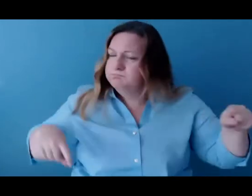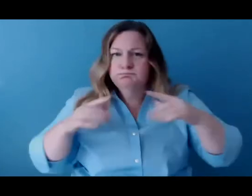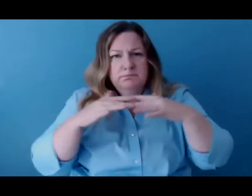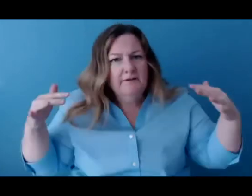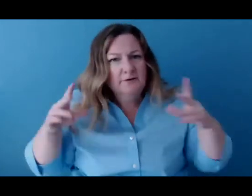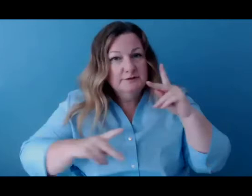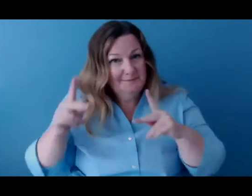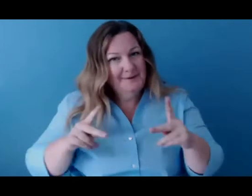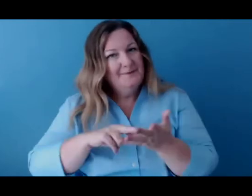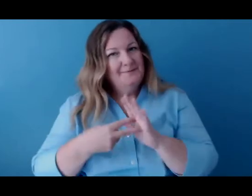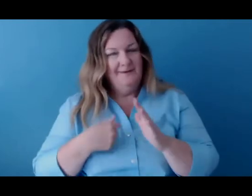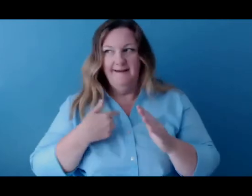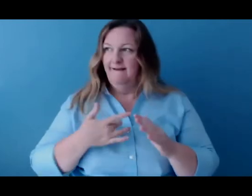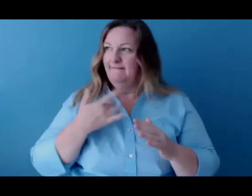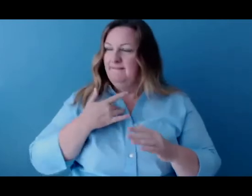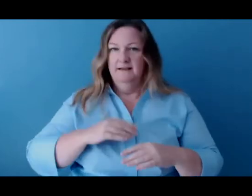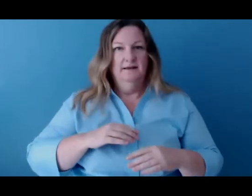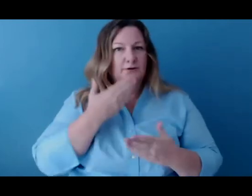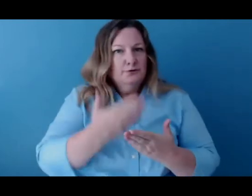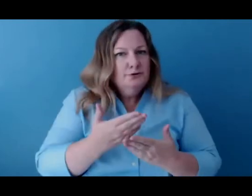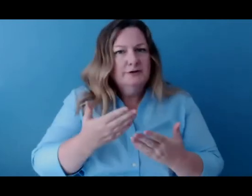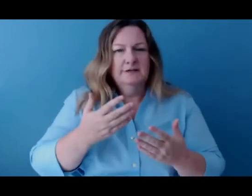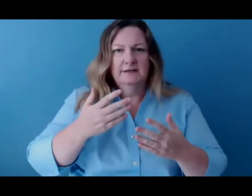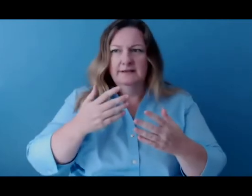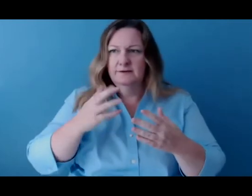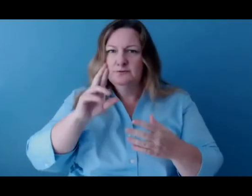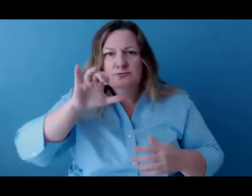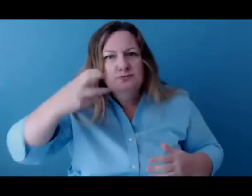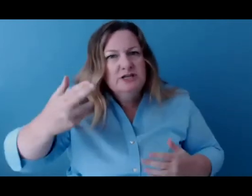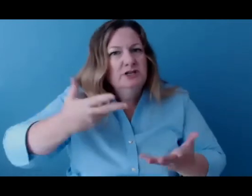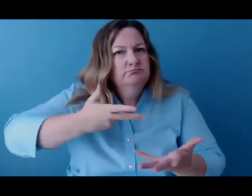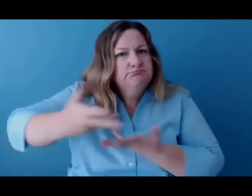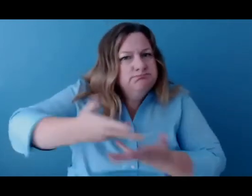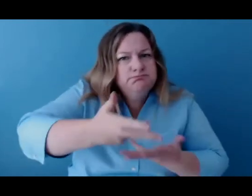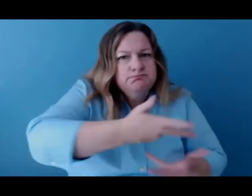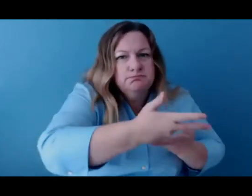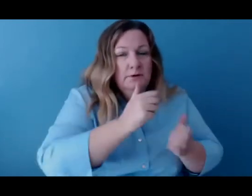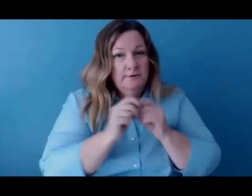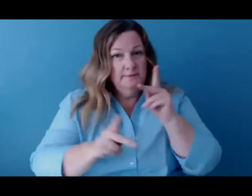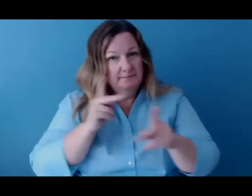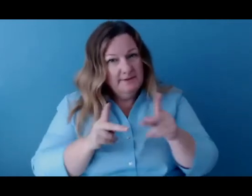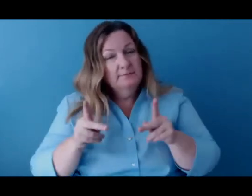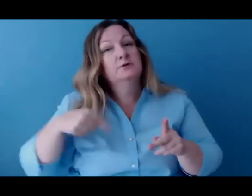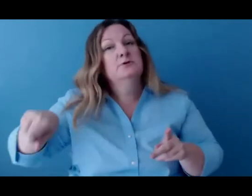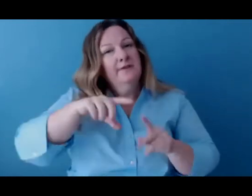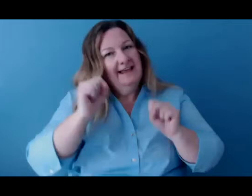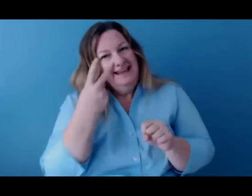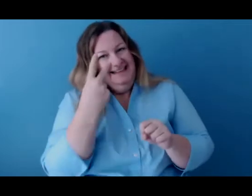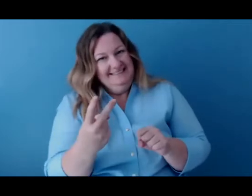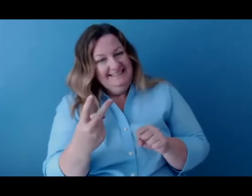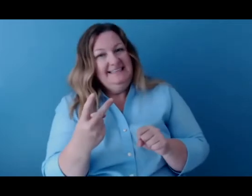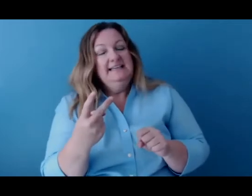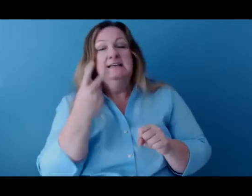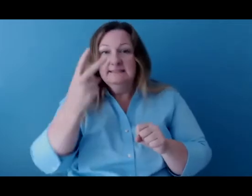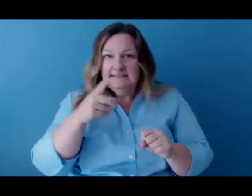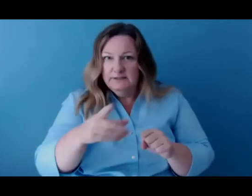my interactions with my colleagues. The clients that you work with are also doing the same, and so they like to see that your company is doing it, so they're more willing to work